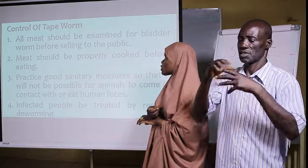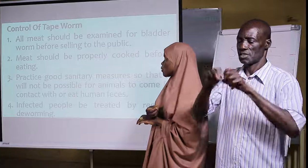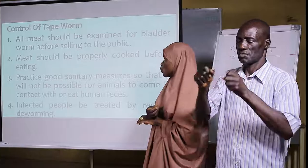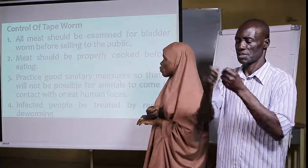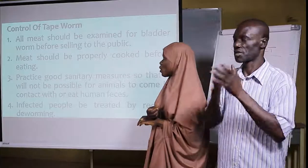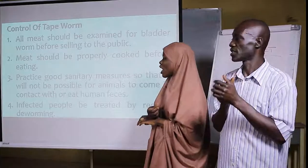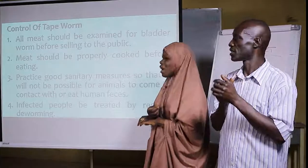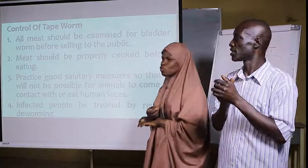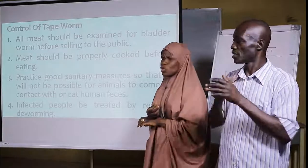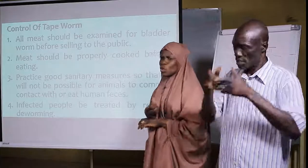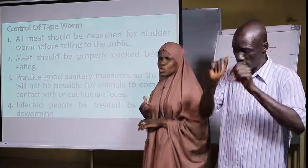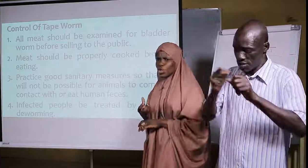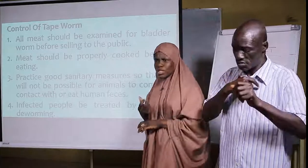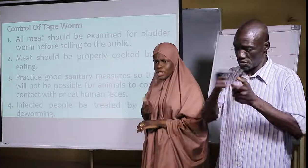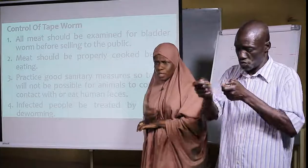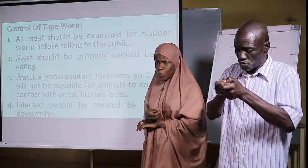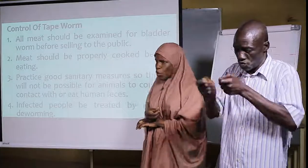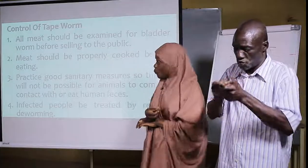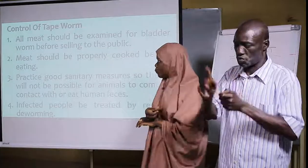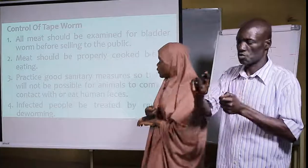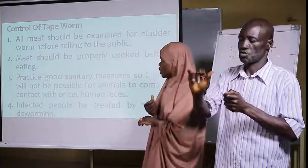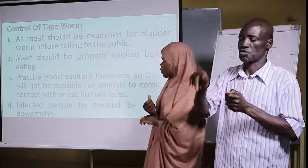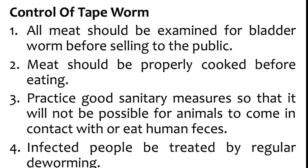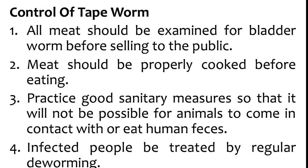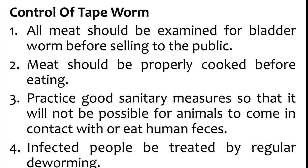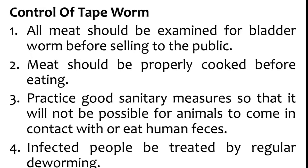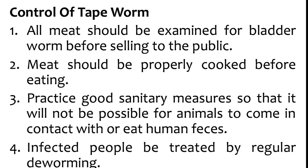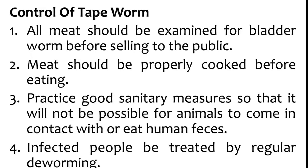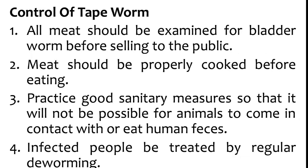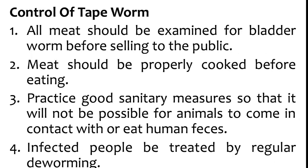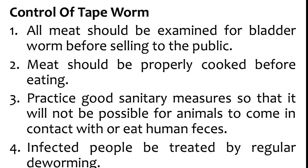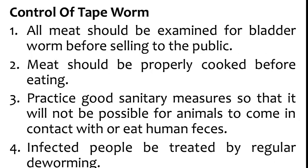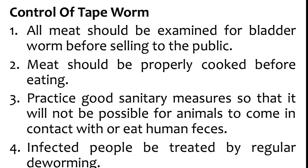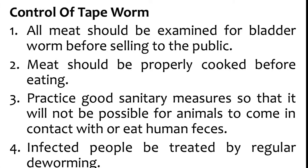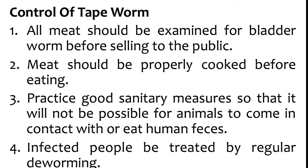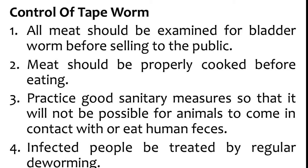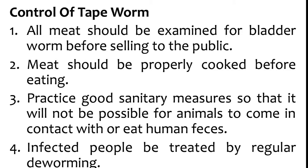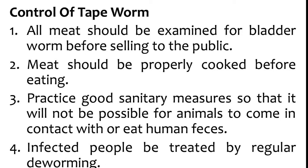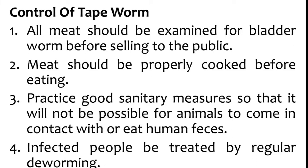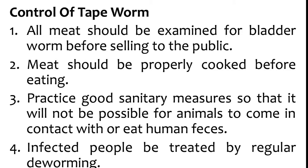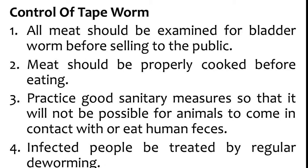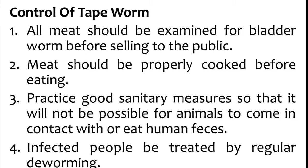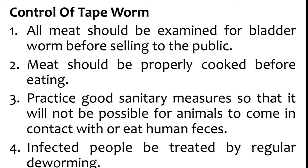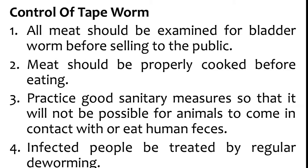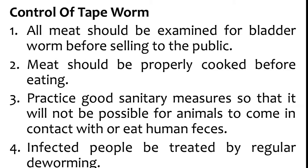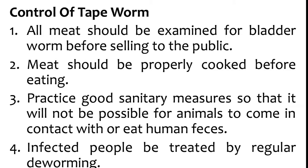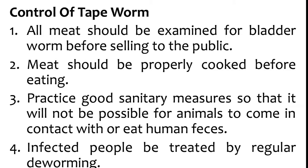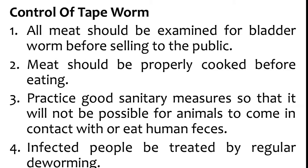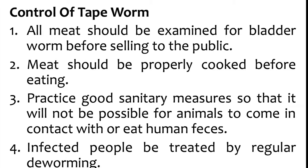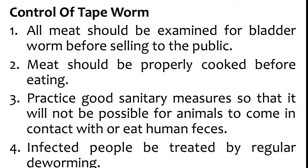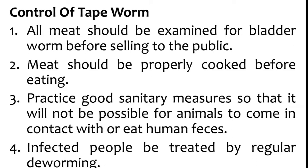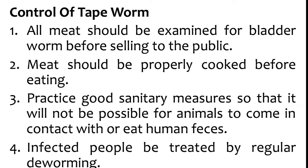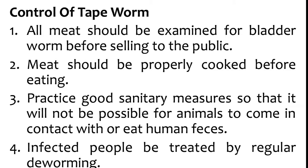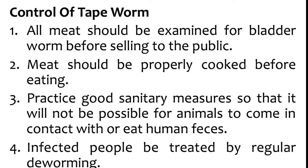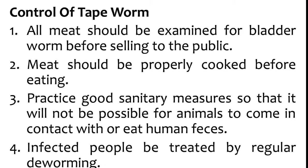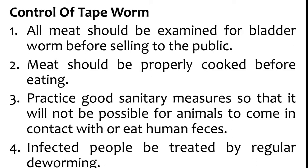Control of tapeworm. How do we control this tapeworm? First of all, we said meat should be examined for bladder